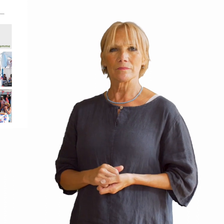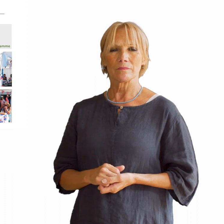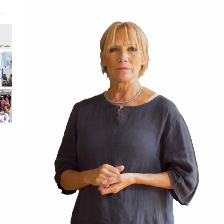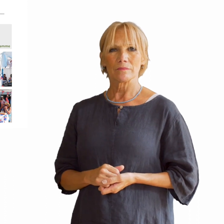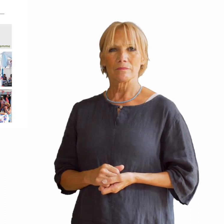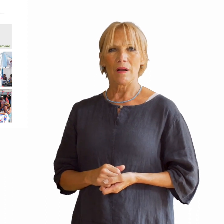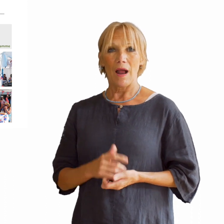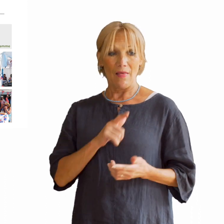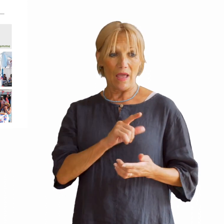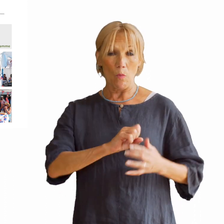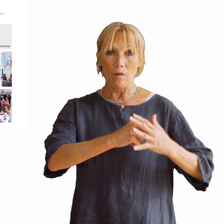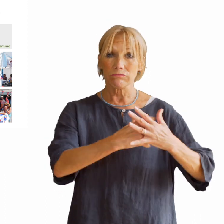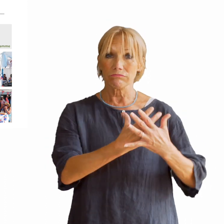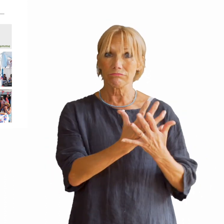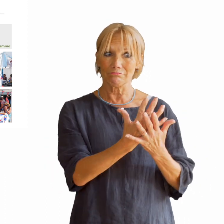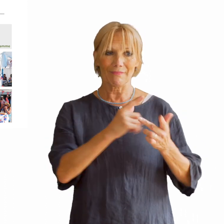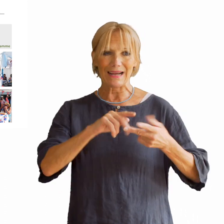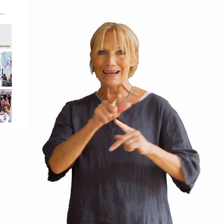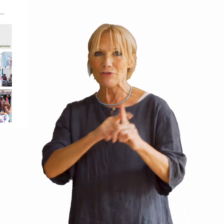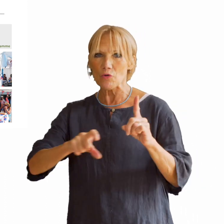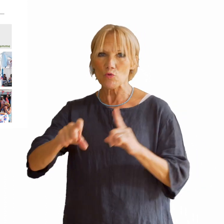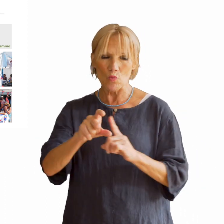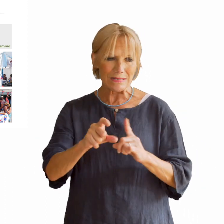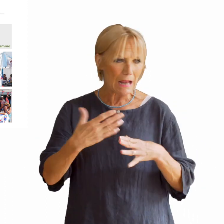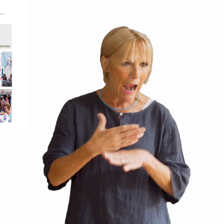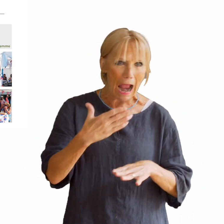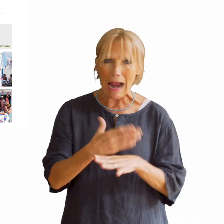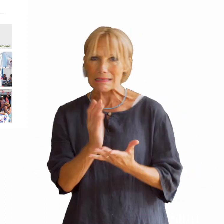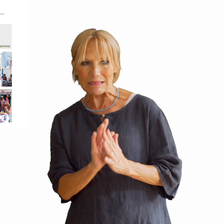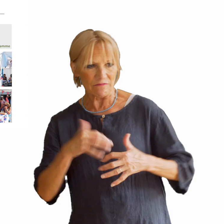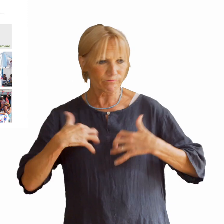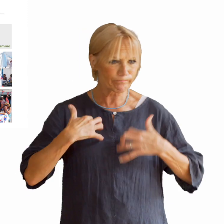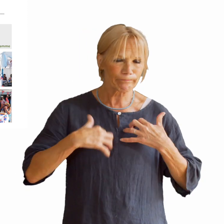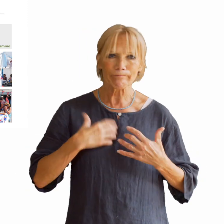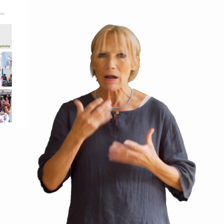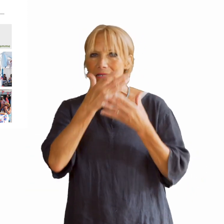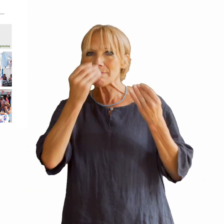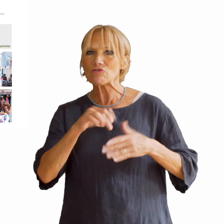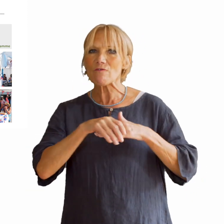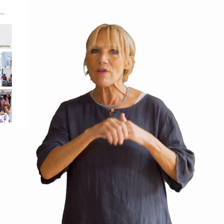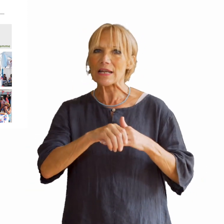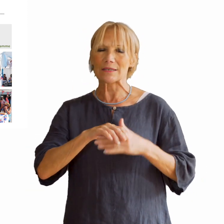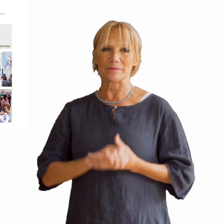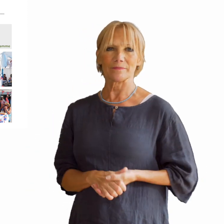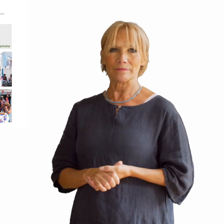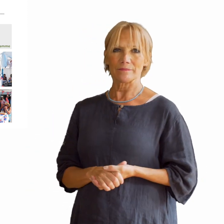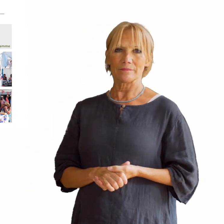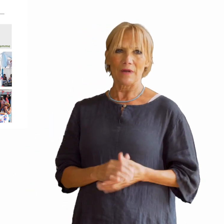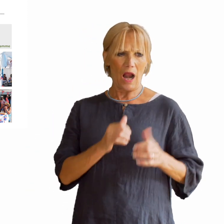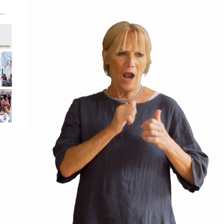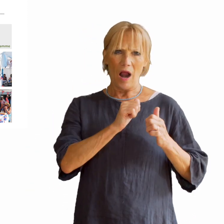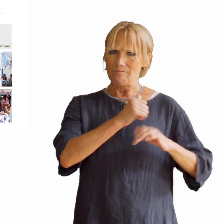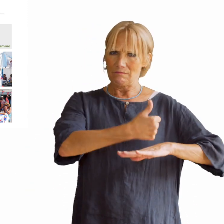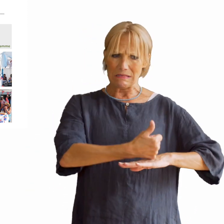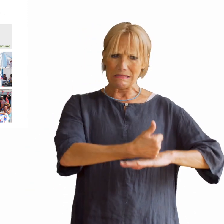important. They are more likely to thrive if the community around them is close-knit, active and dementia-friendly. Establishing a